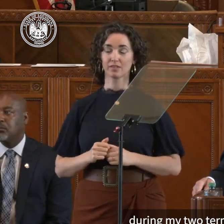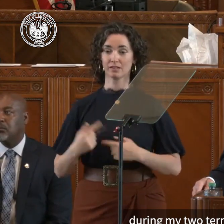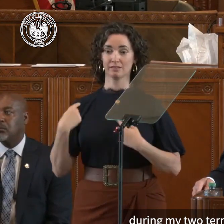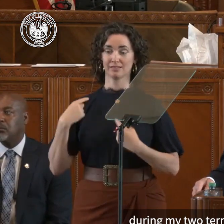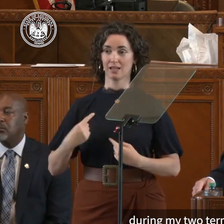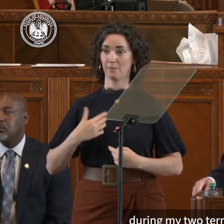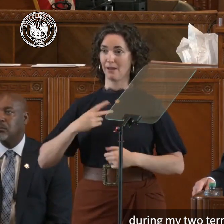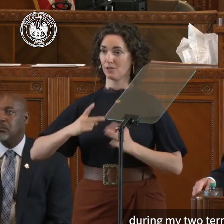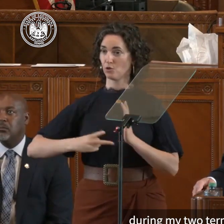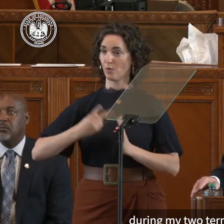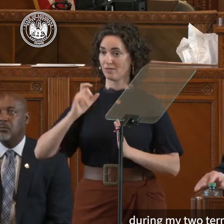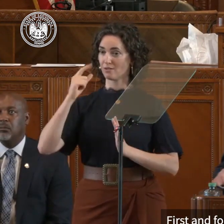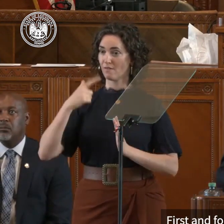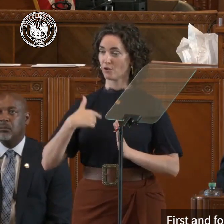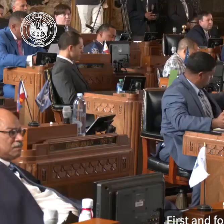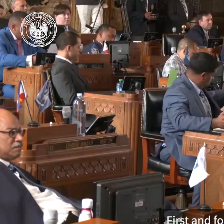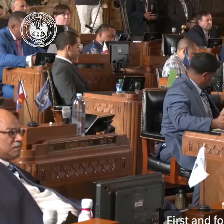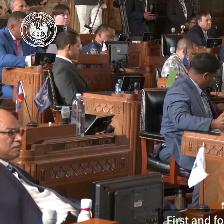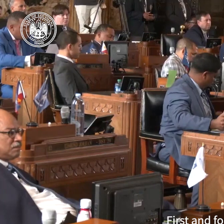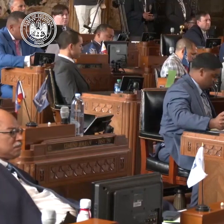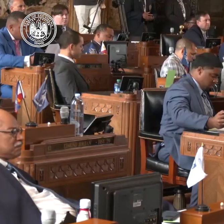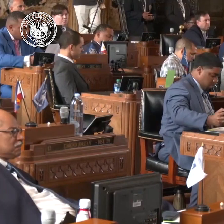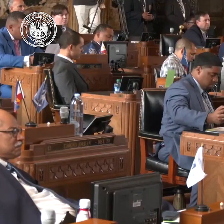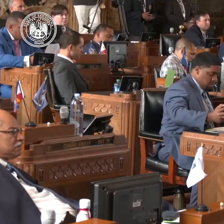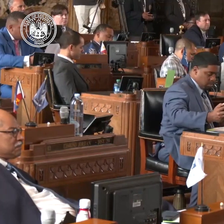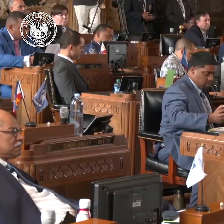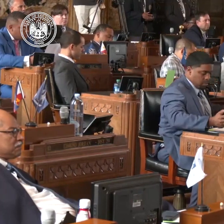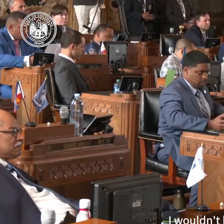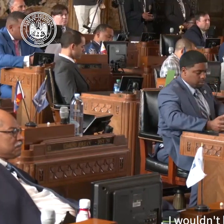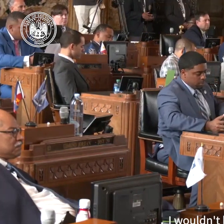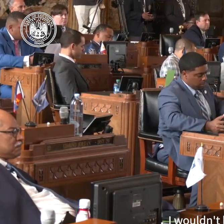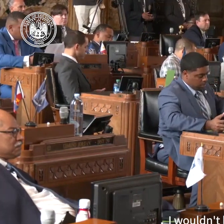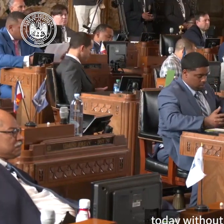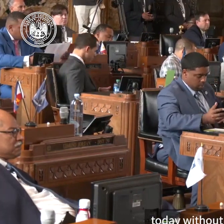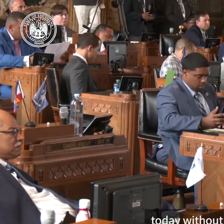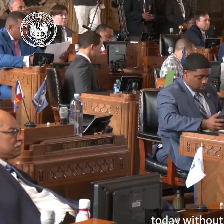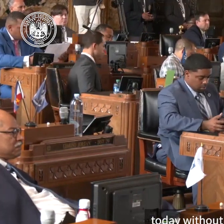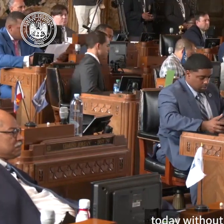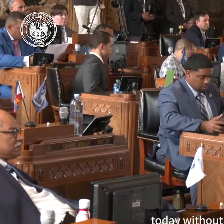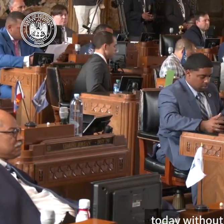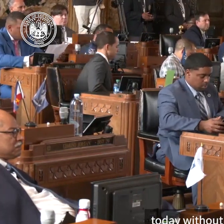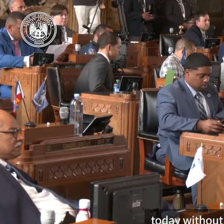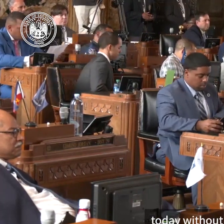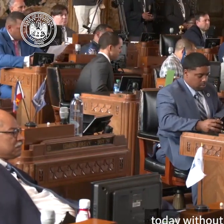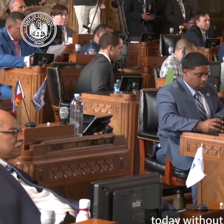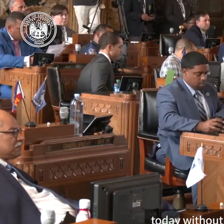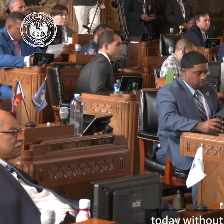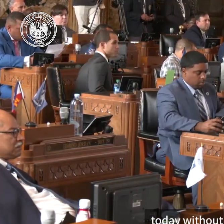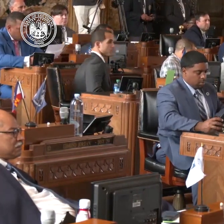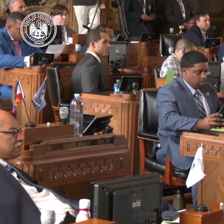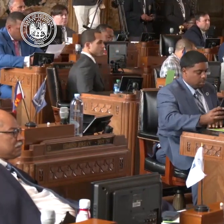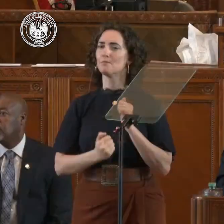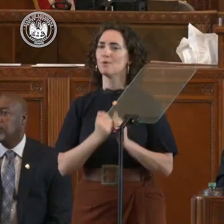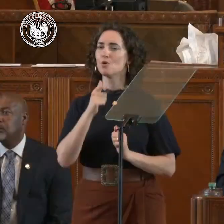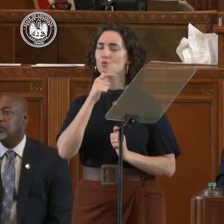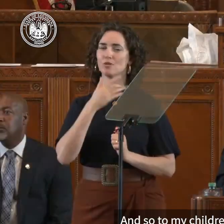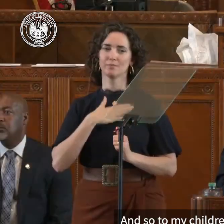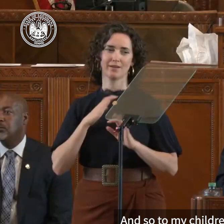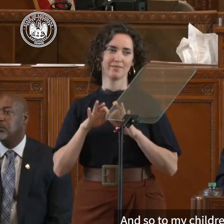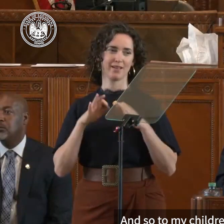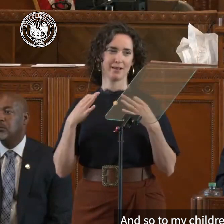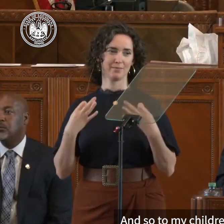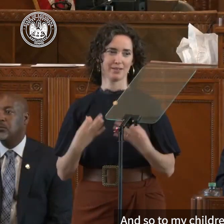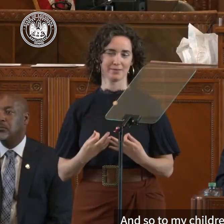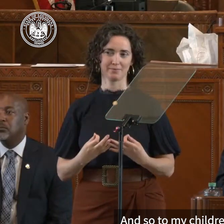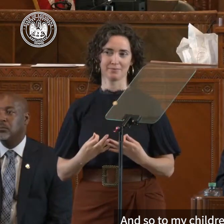2 terms as governor. First and foremost, I wouldn't be here today without my family. And